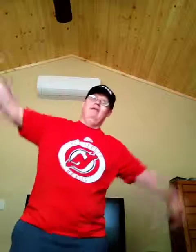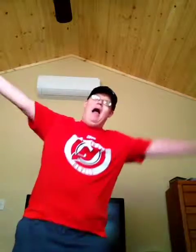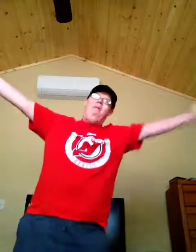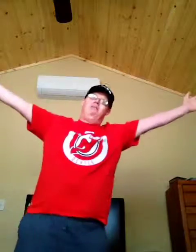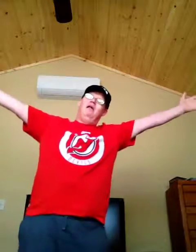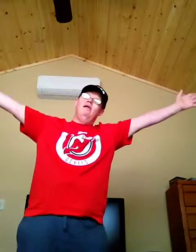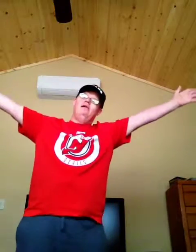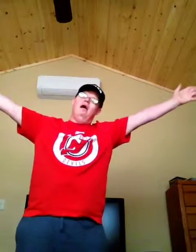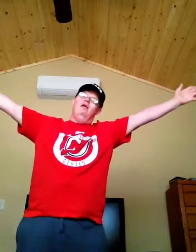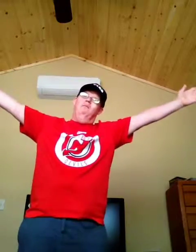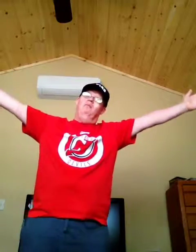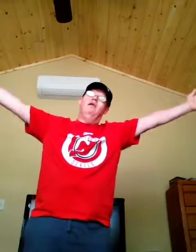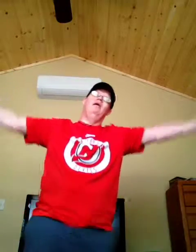I'm still here, guys. I'm still here.